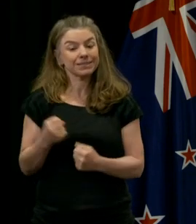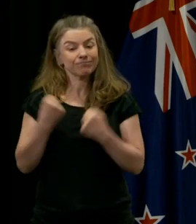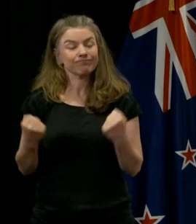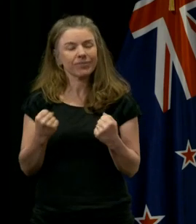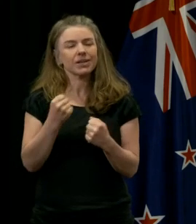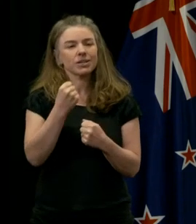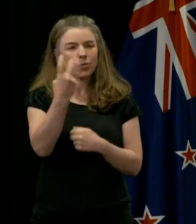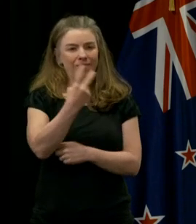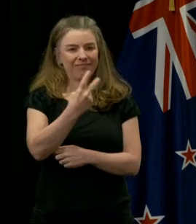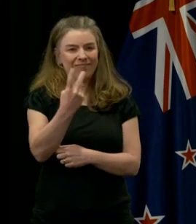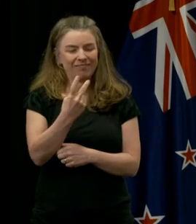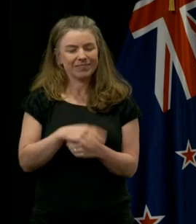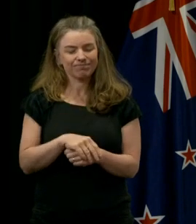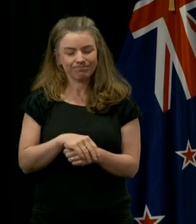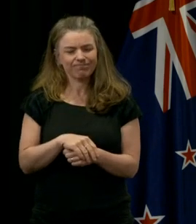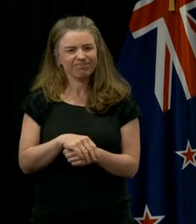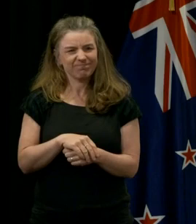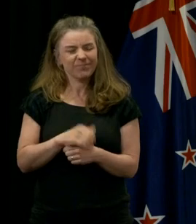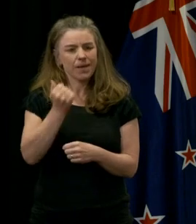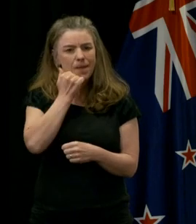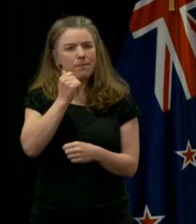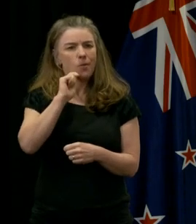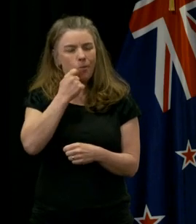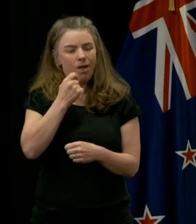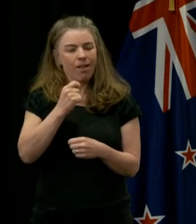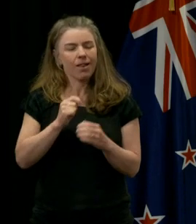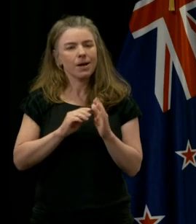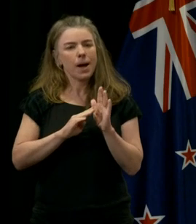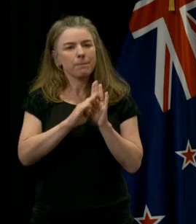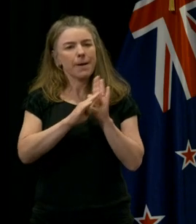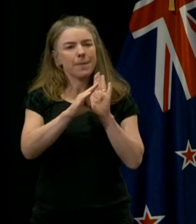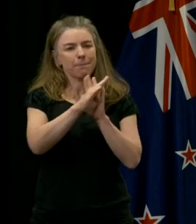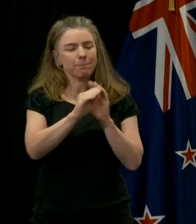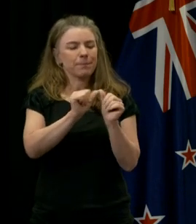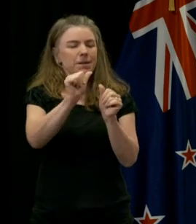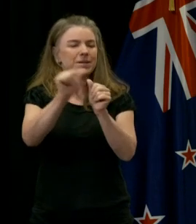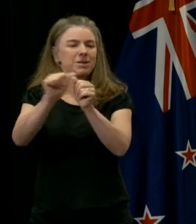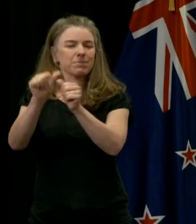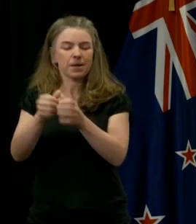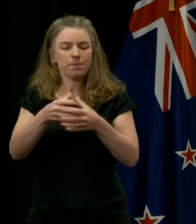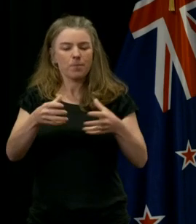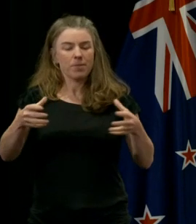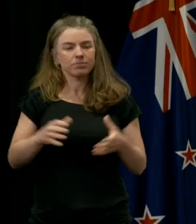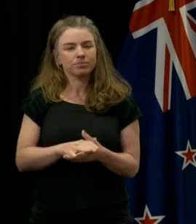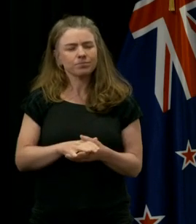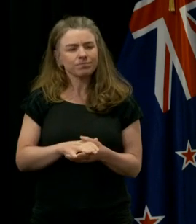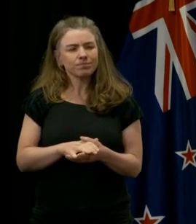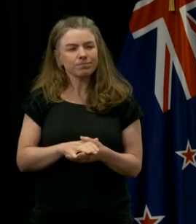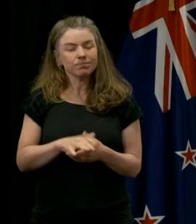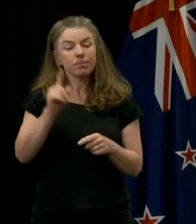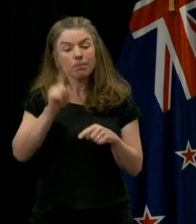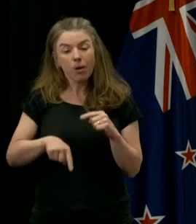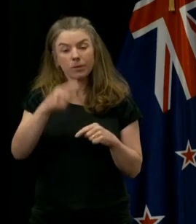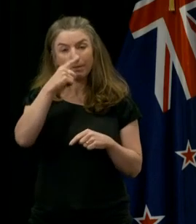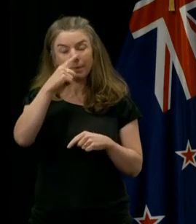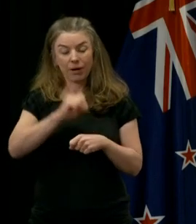expect, obviously, that number to continue to increase. As you know, the majority of people who contract COVID-19 do